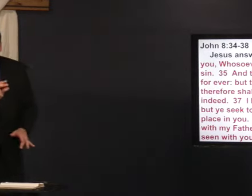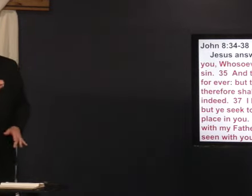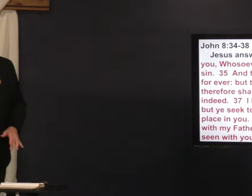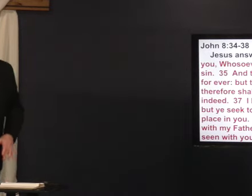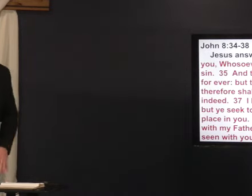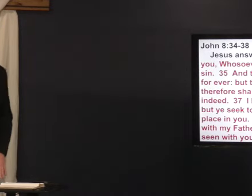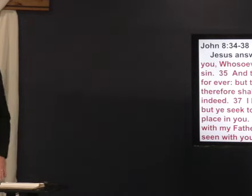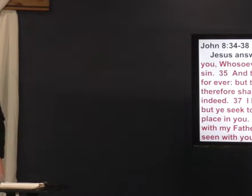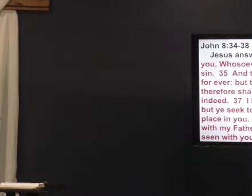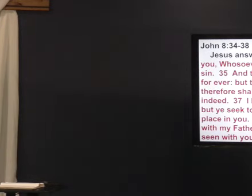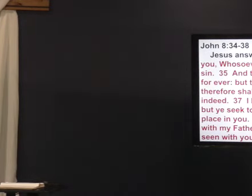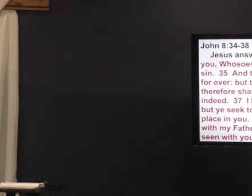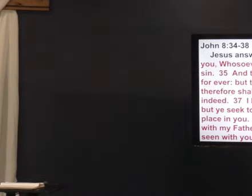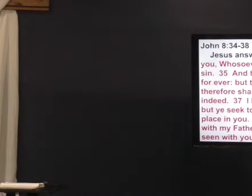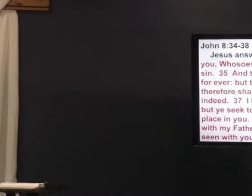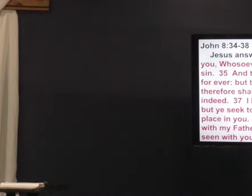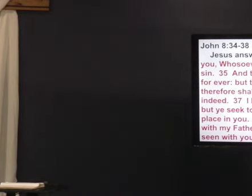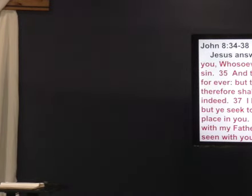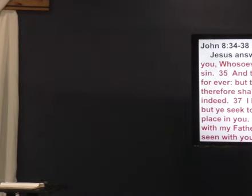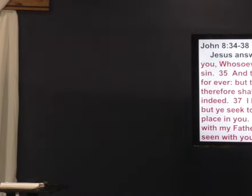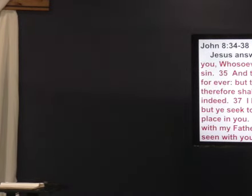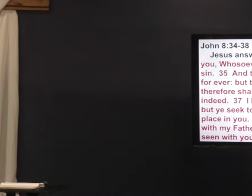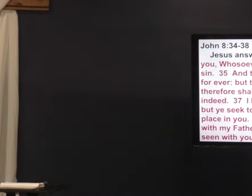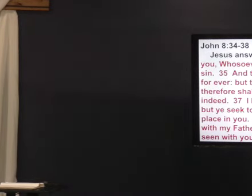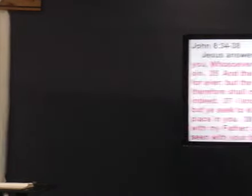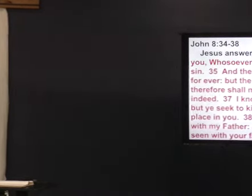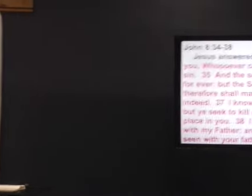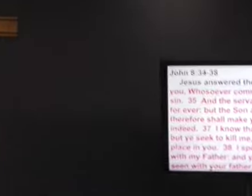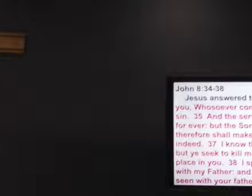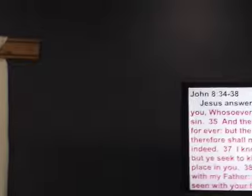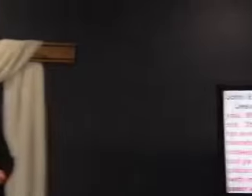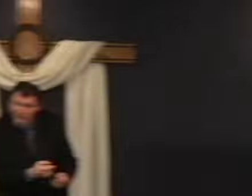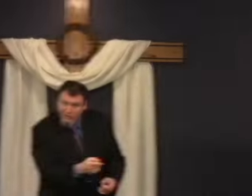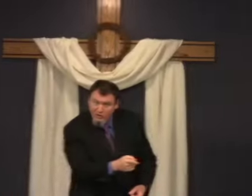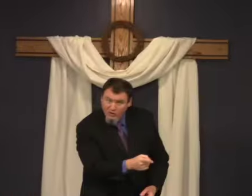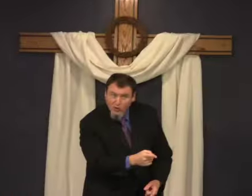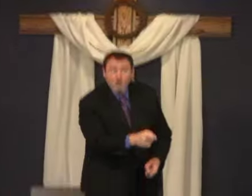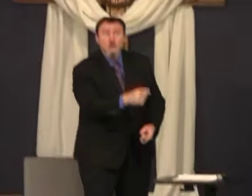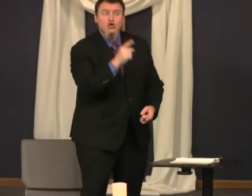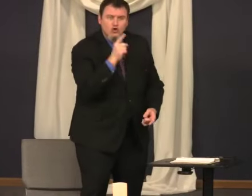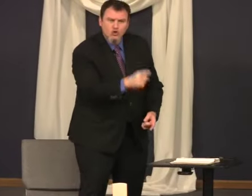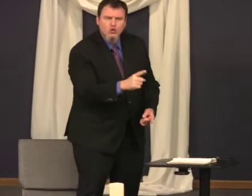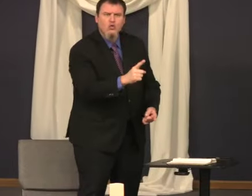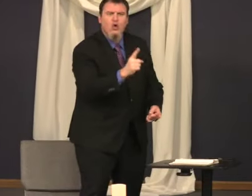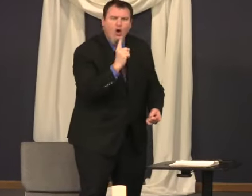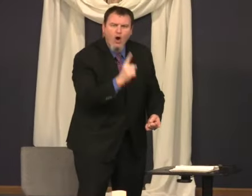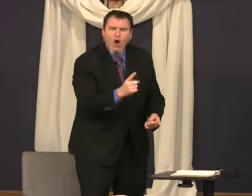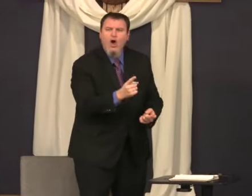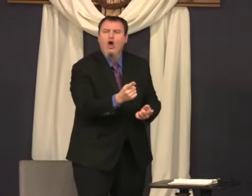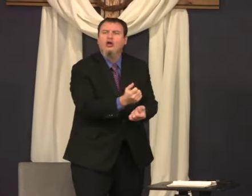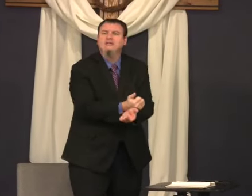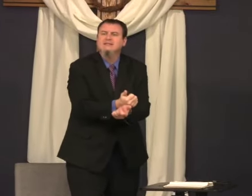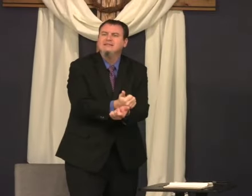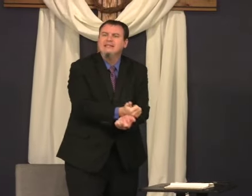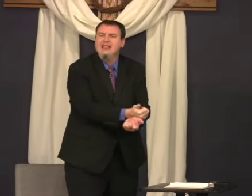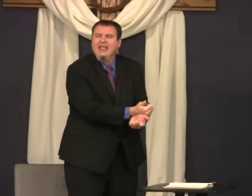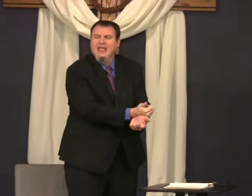And Jesus said, no. If you sin, you are